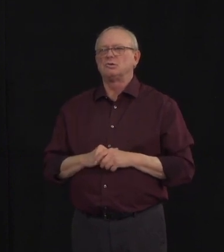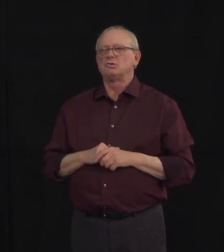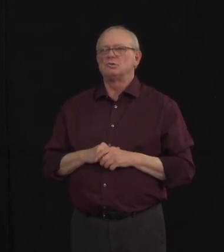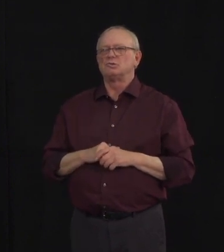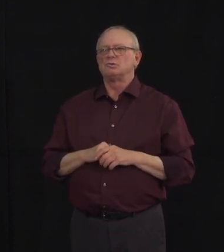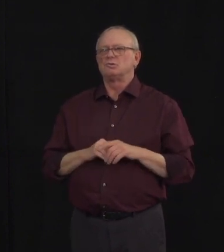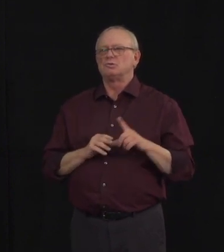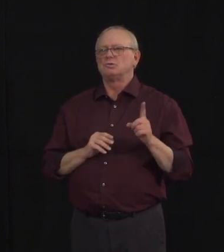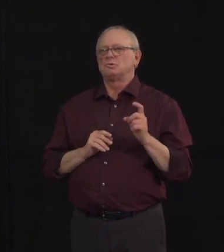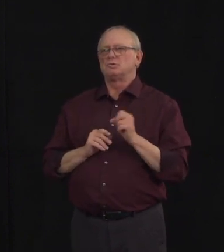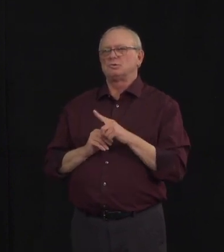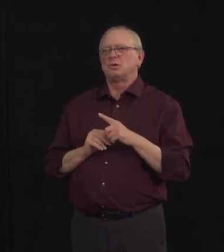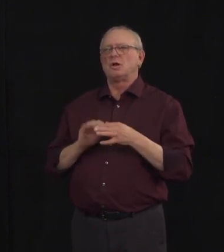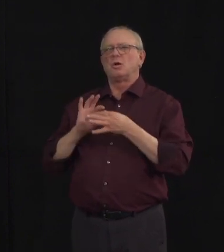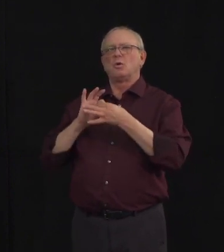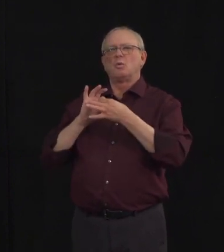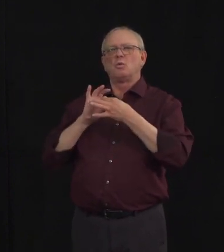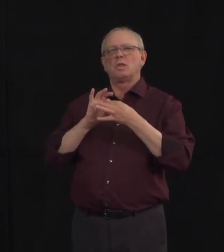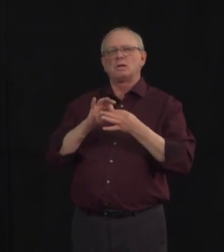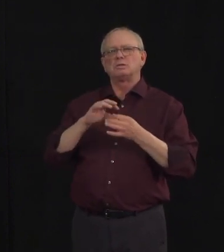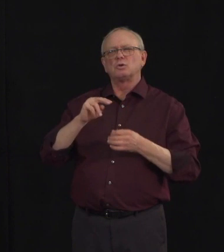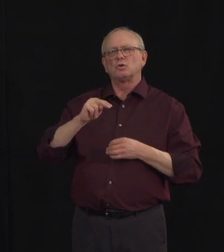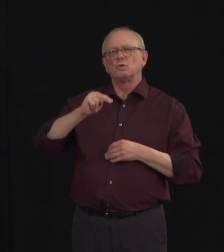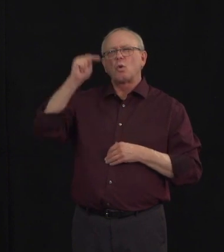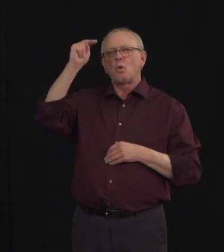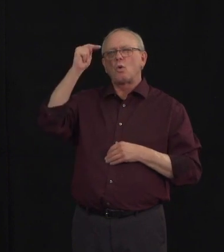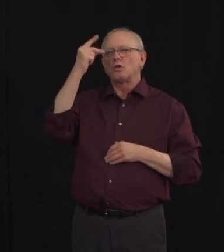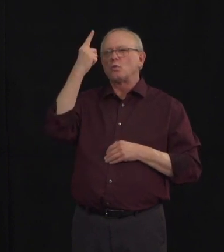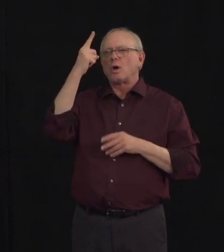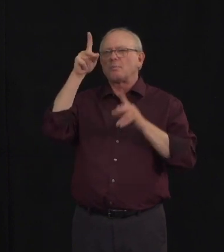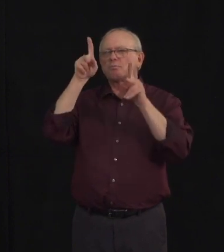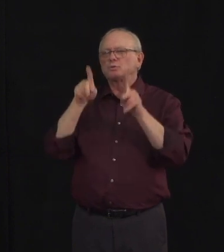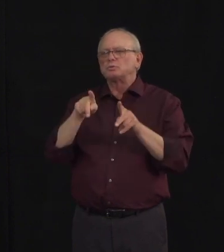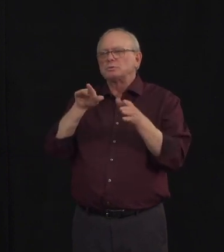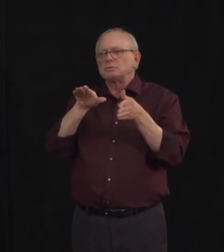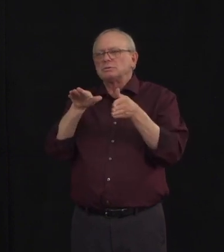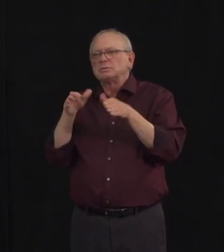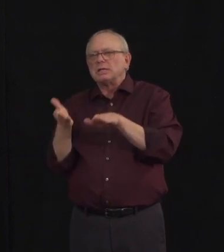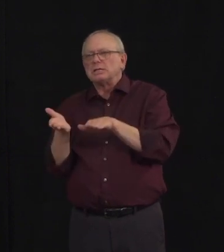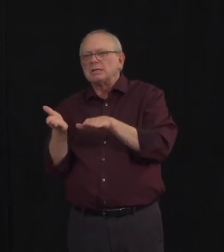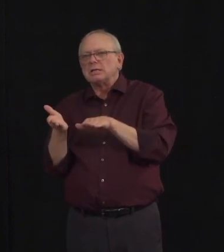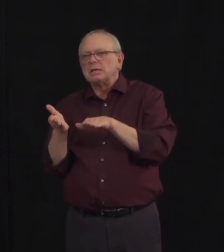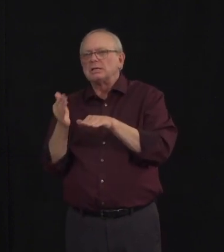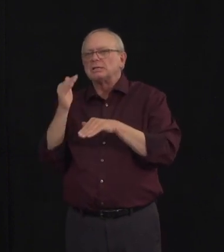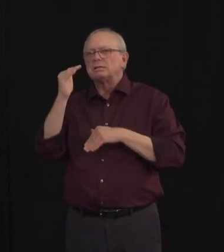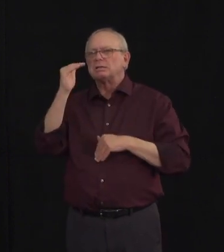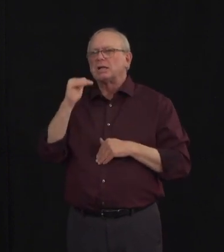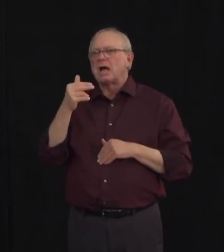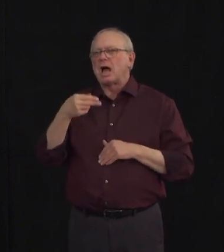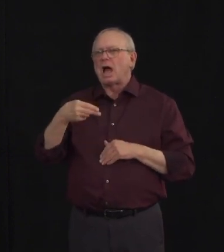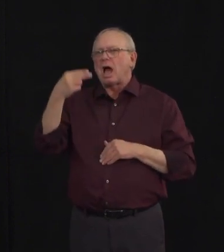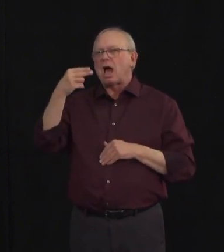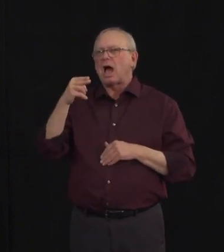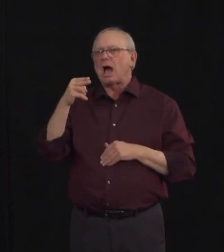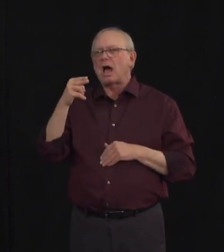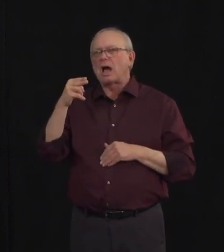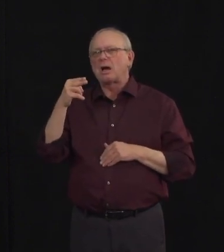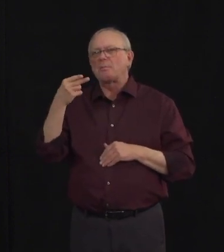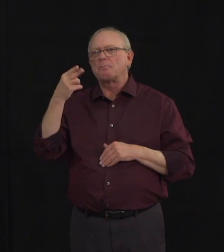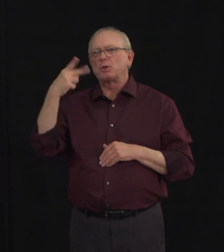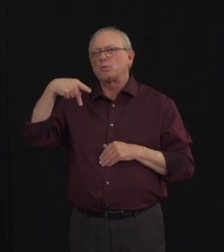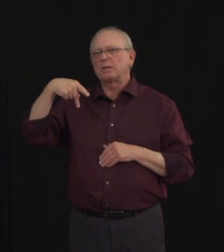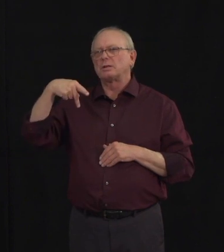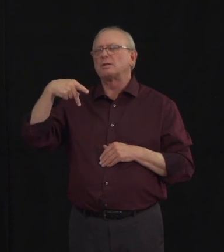the fatalities in the North Zone. I noticed that in the High Prairie area, where an outbreak at a continuing care facility was deemed